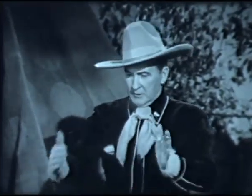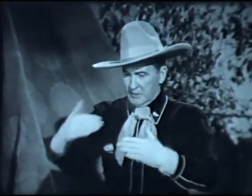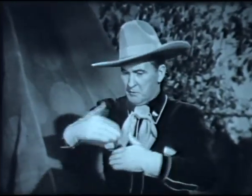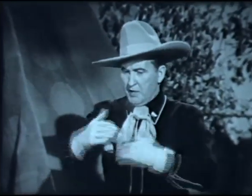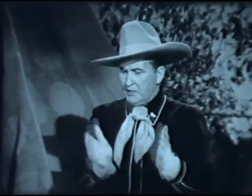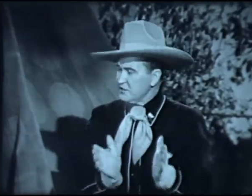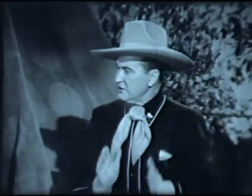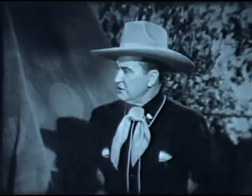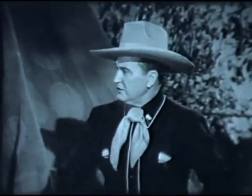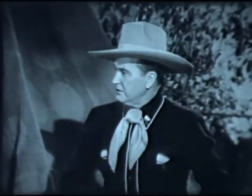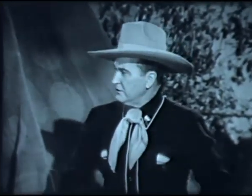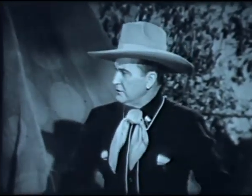This box